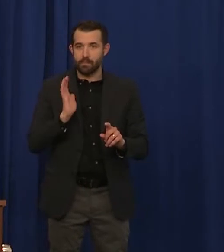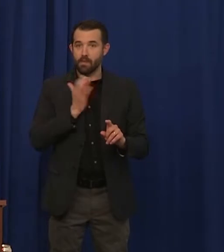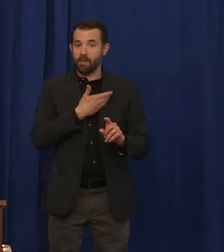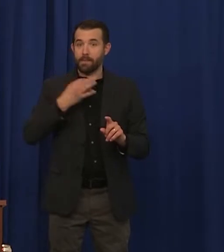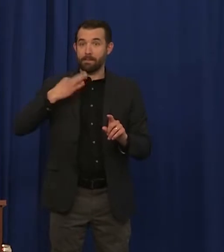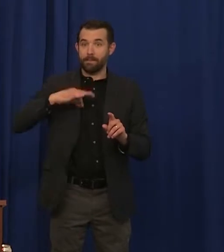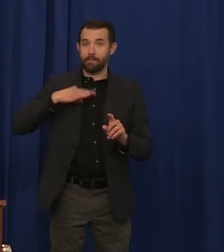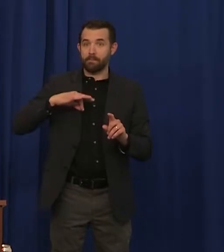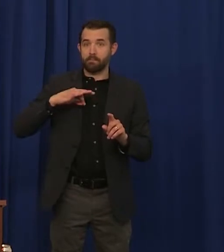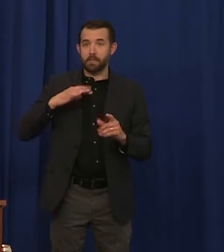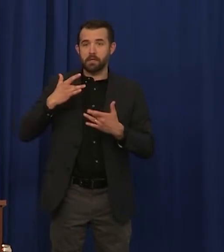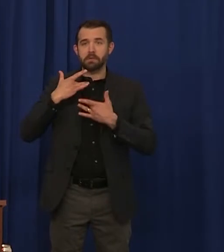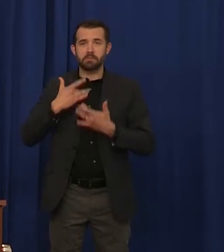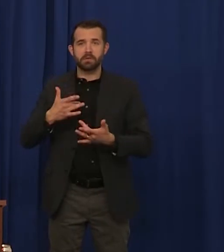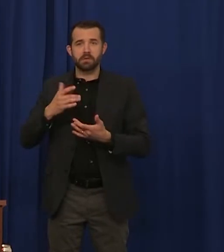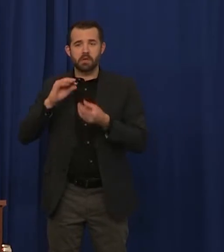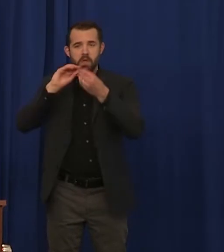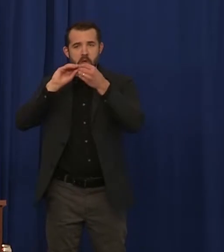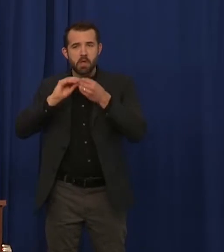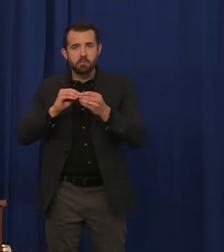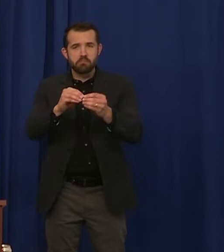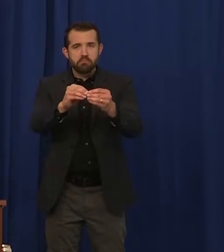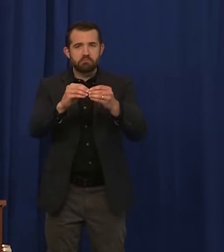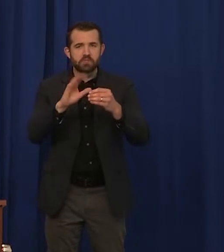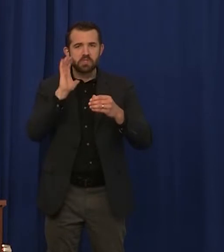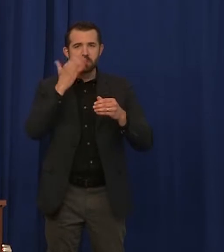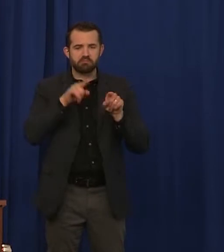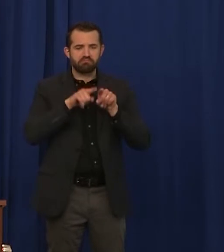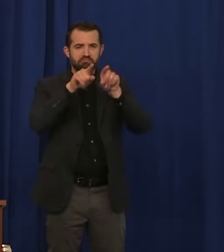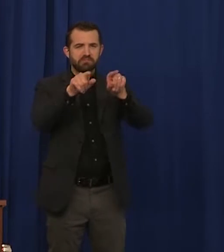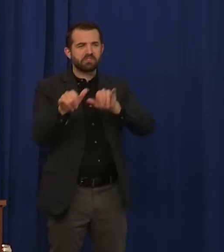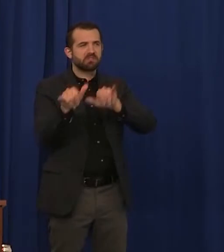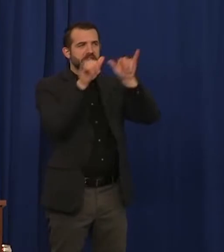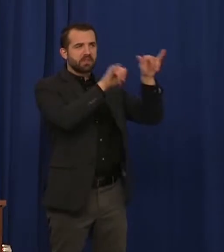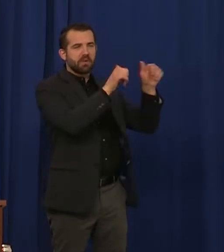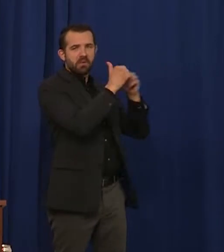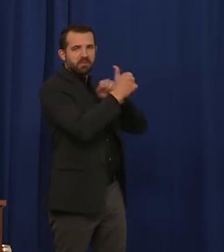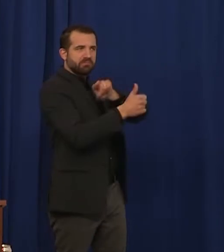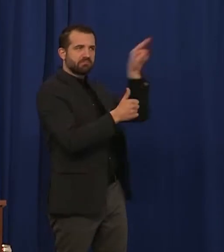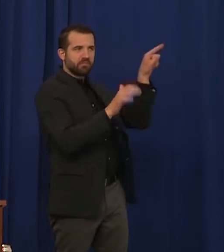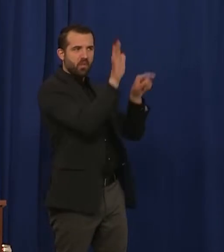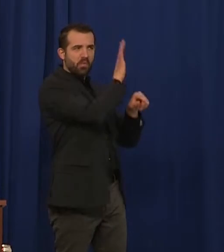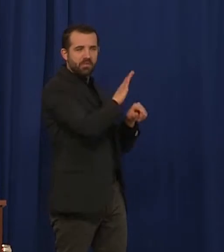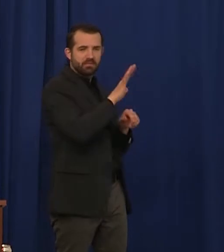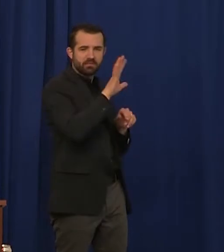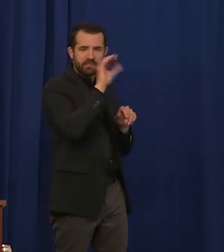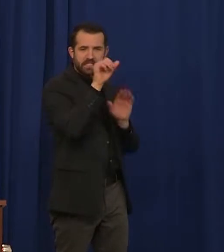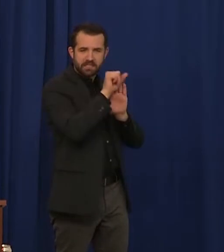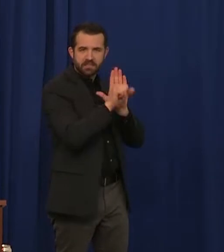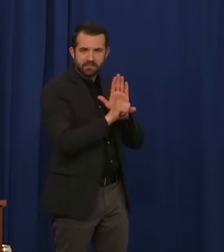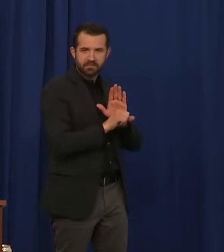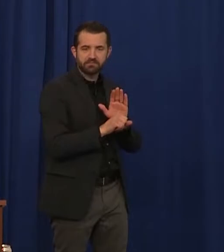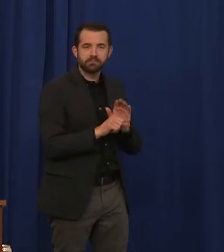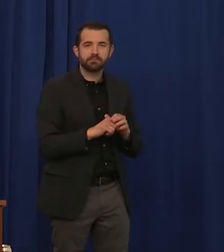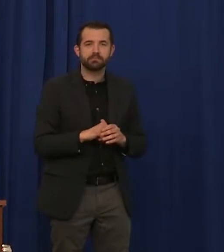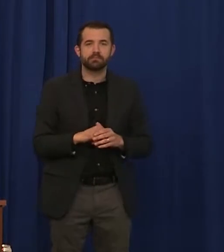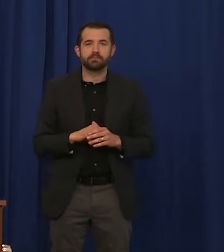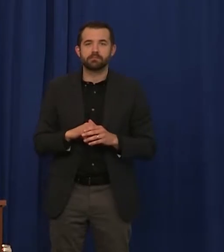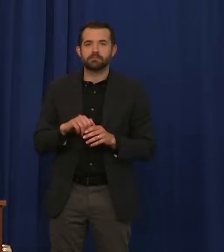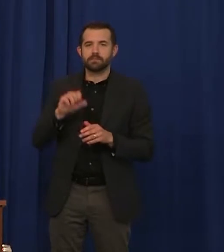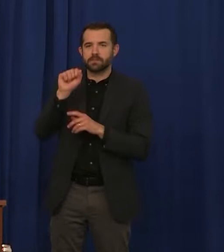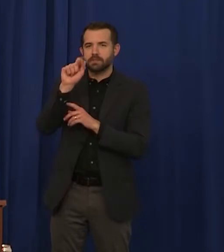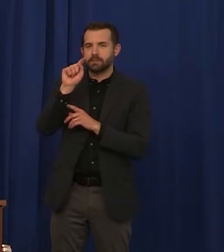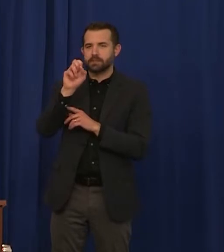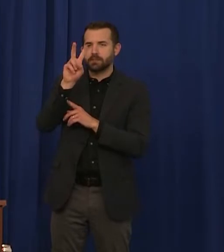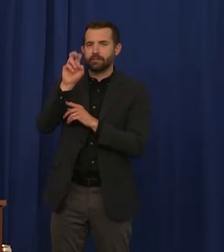consistent with what we've seen in other parts of the country. I'd like to turn next to Steve Missler at Maine Public. Go ahead,